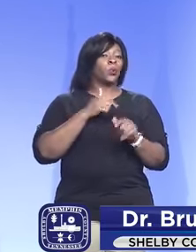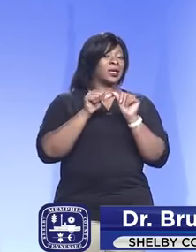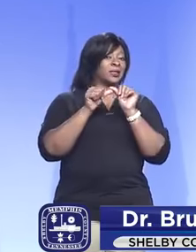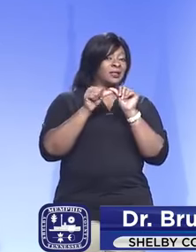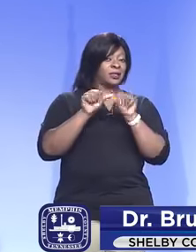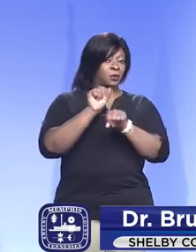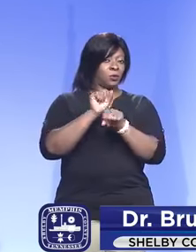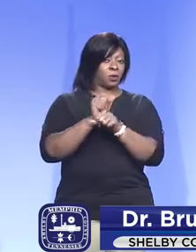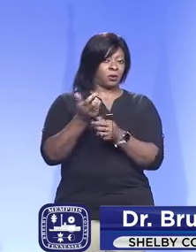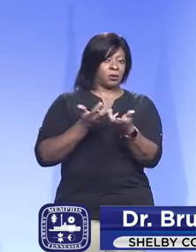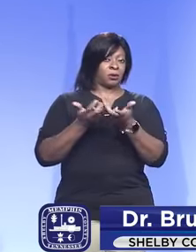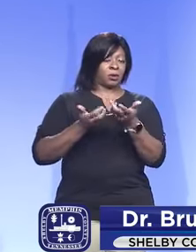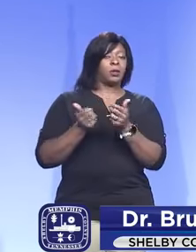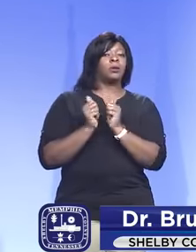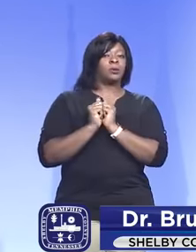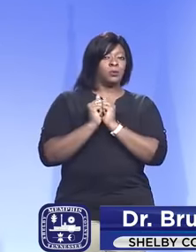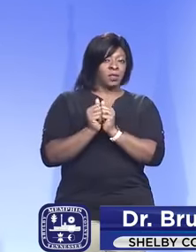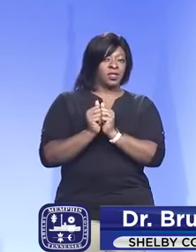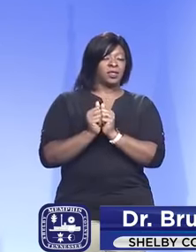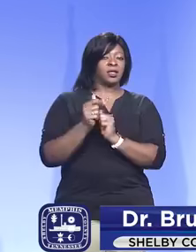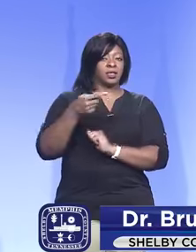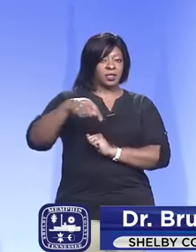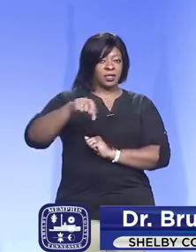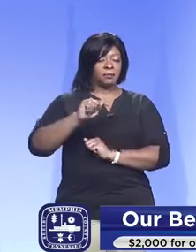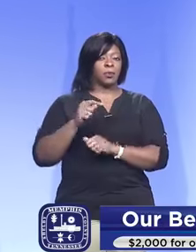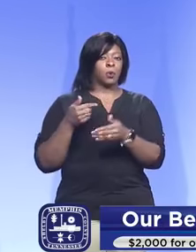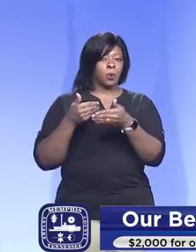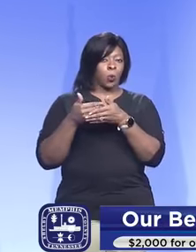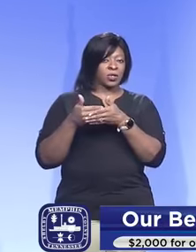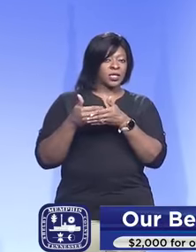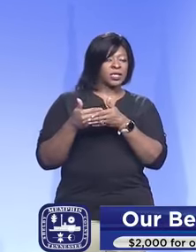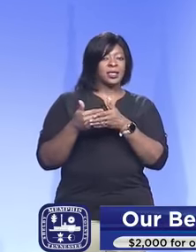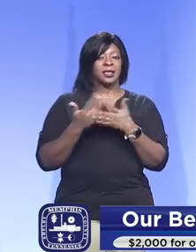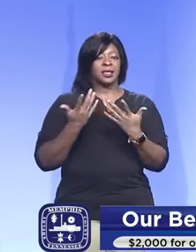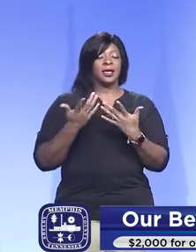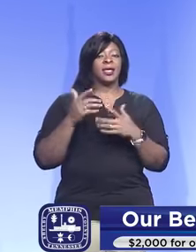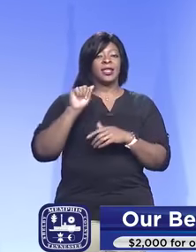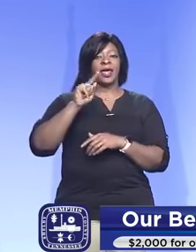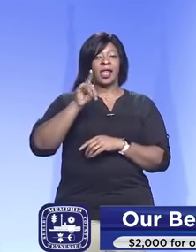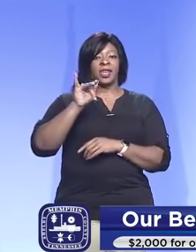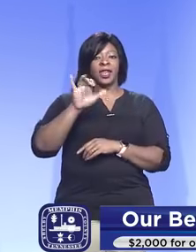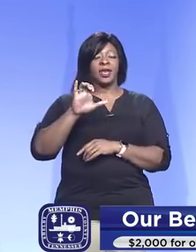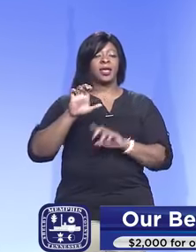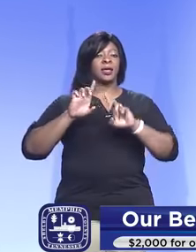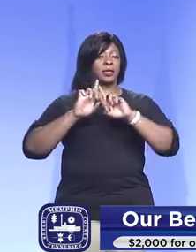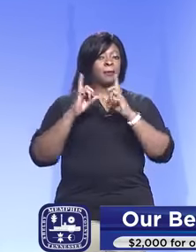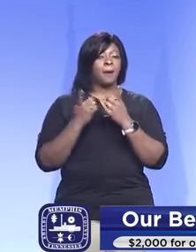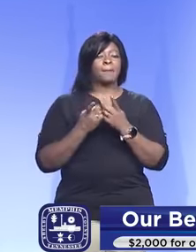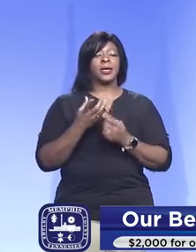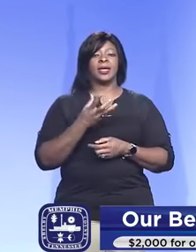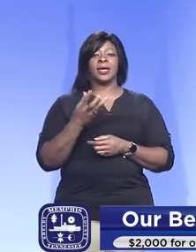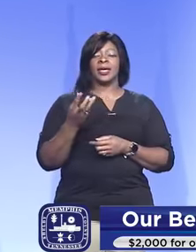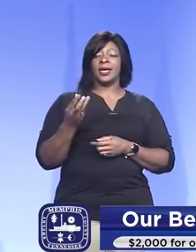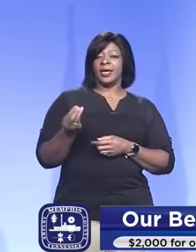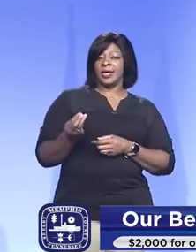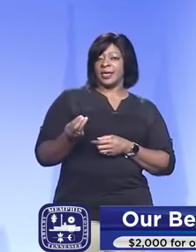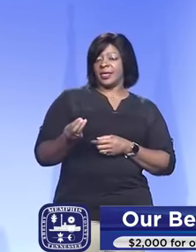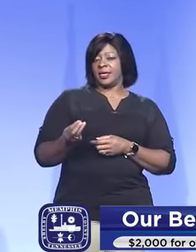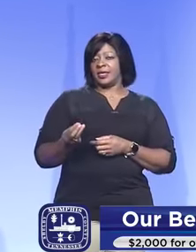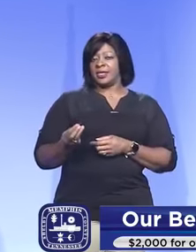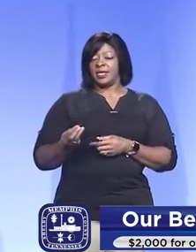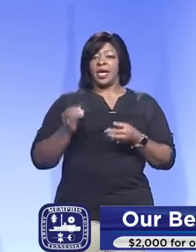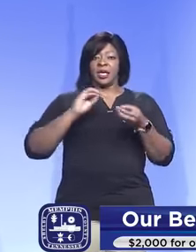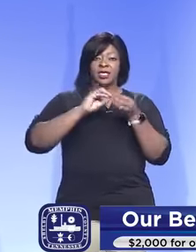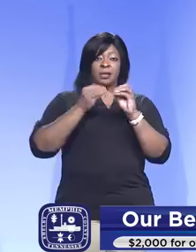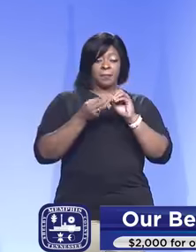to work closely with the athletic department, and as